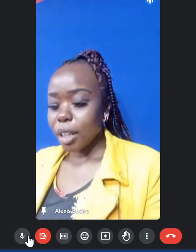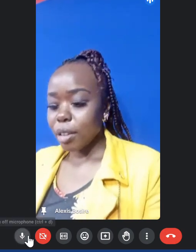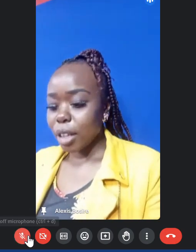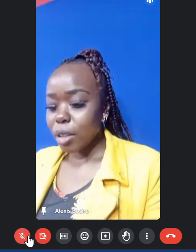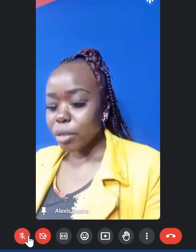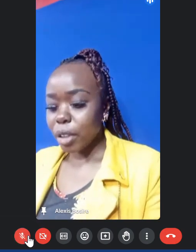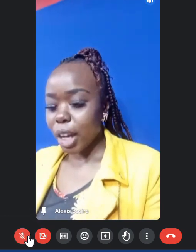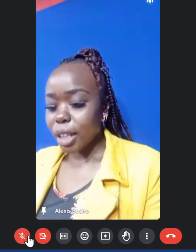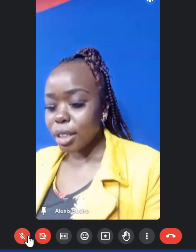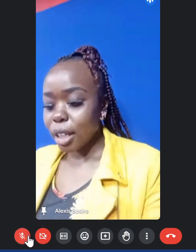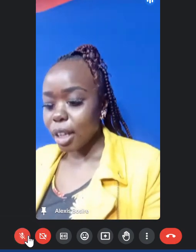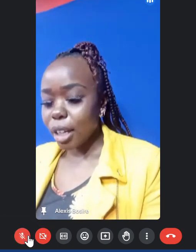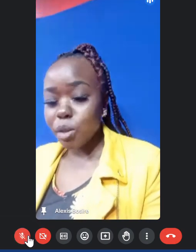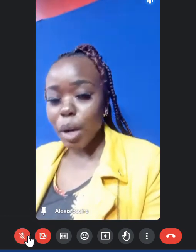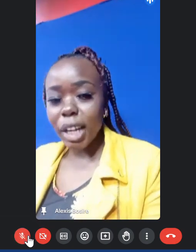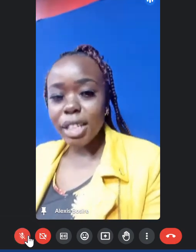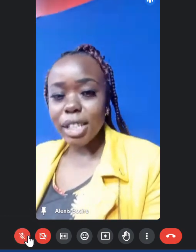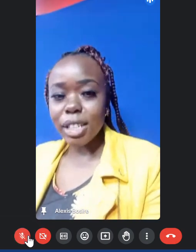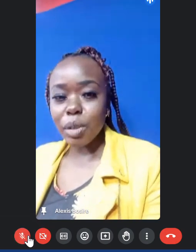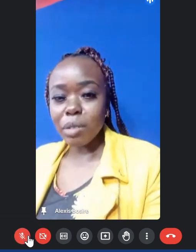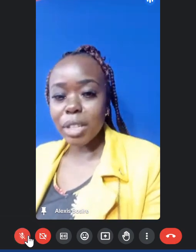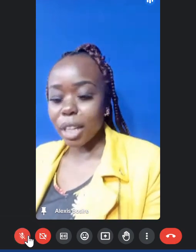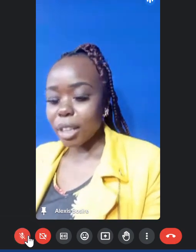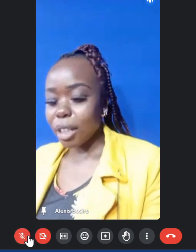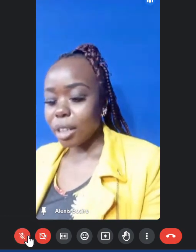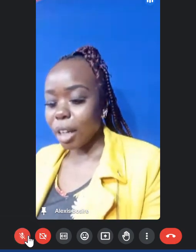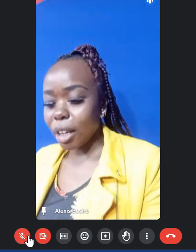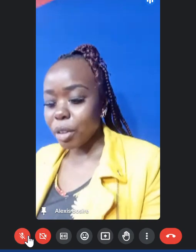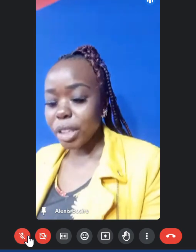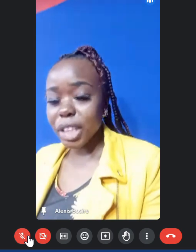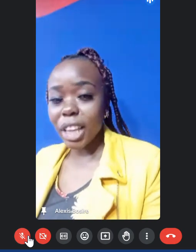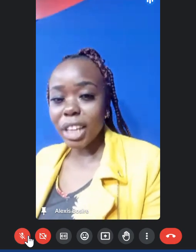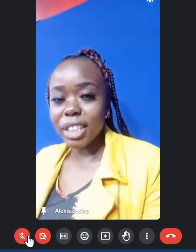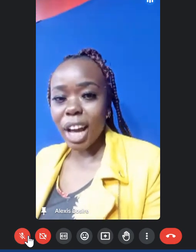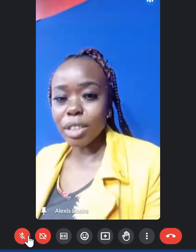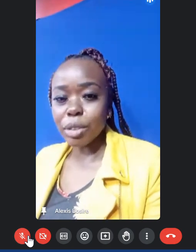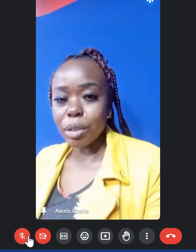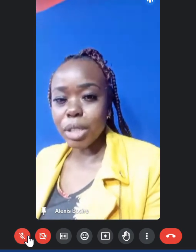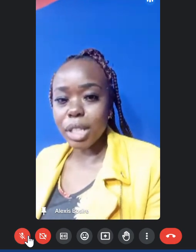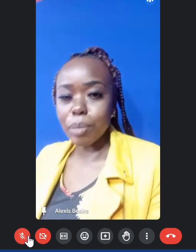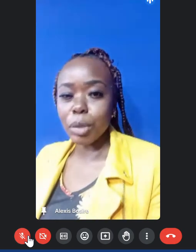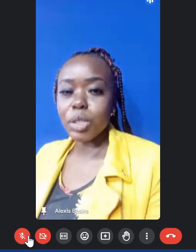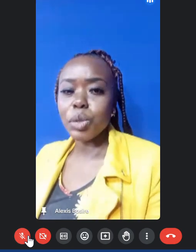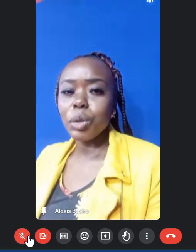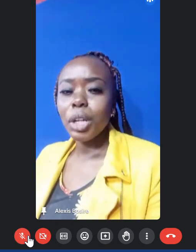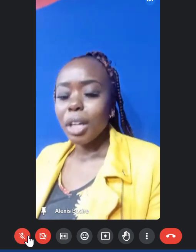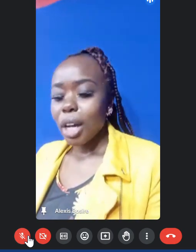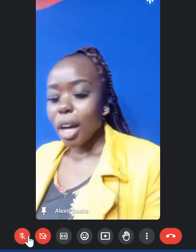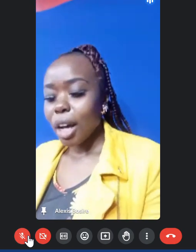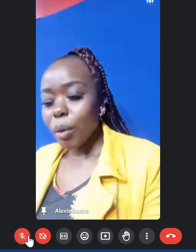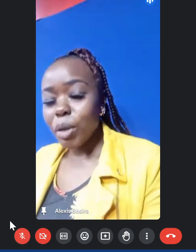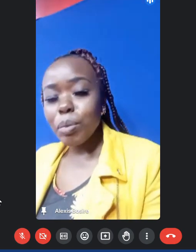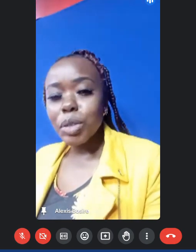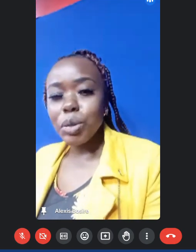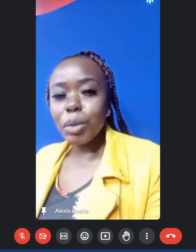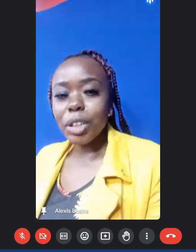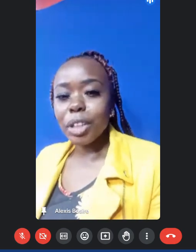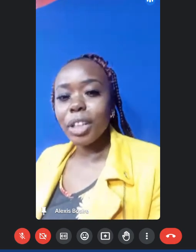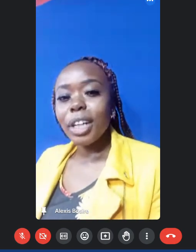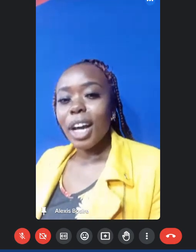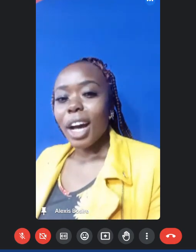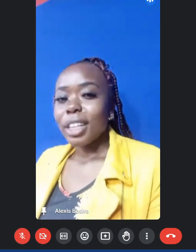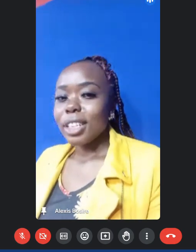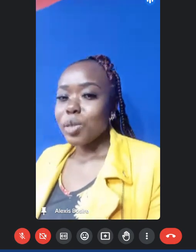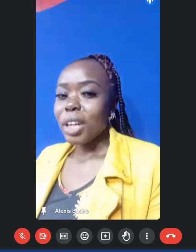Okay, thank you. Thank you for that. So, Alexis, as you have said, yeah, you'll share the chat on the WhatsApp wall. So, when you meet